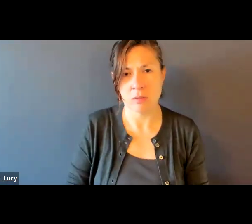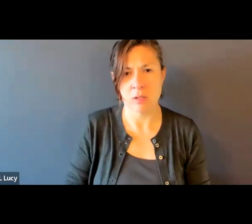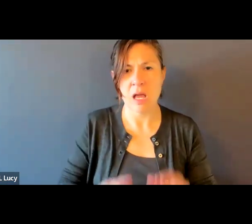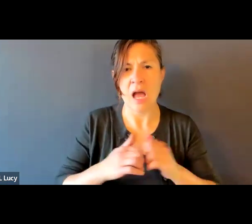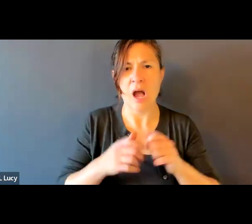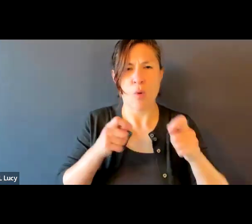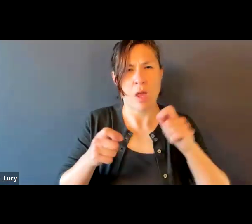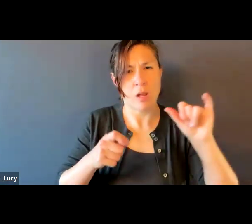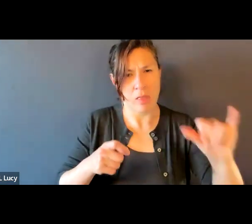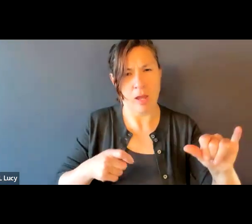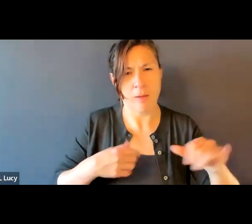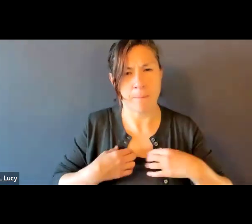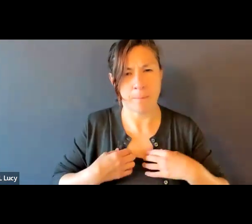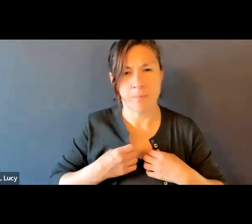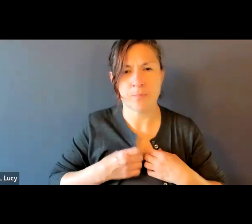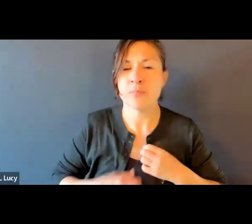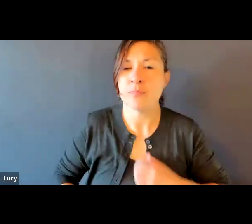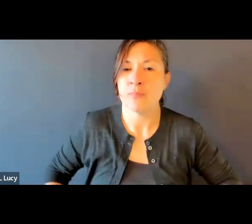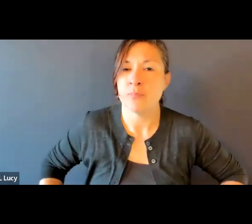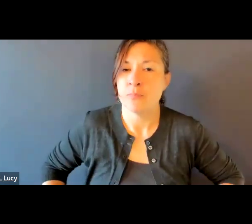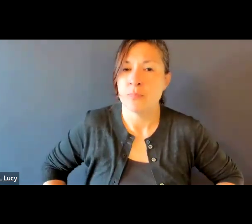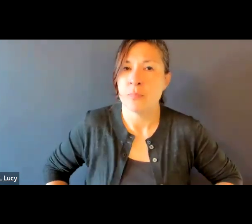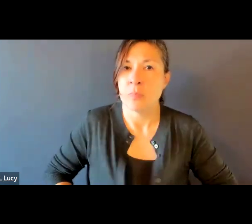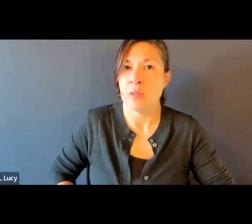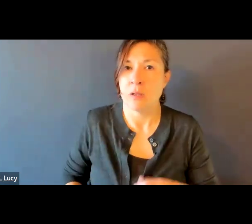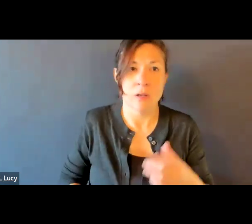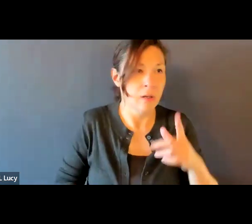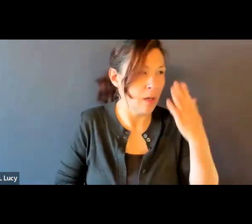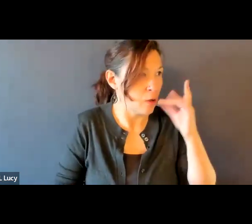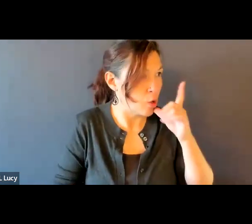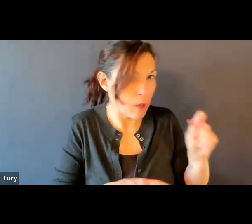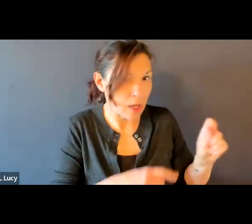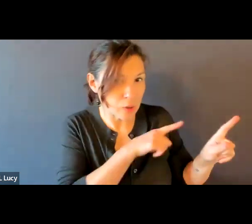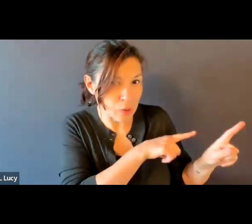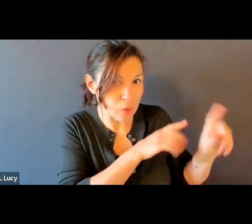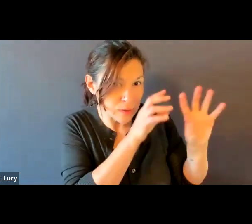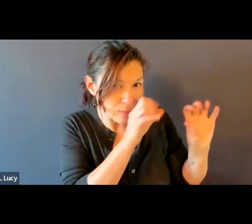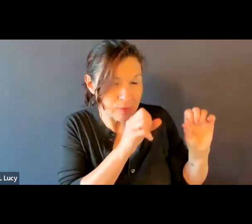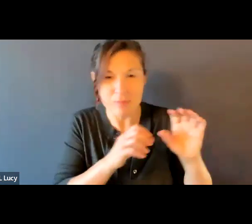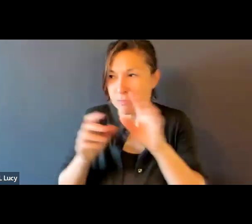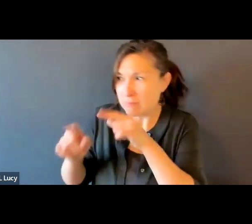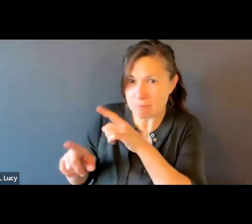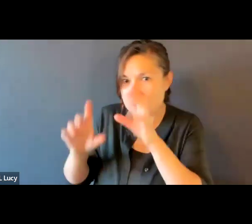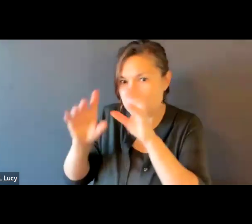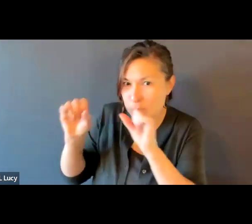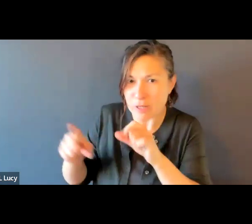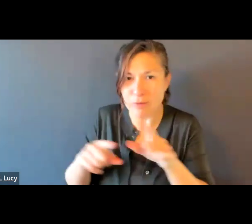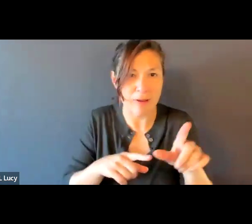improve. Yeah, absolutely. I'm not sure. I should have directed that to you, Superintendent. Sorry. I apologize. Sorry.